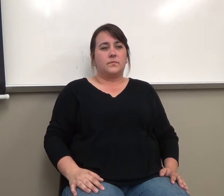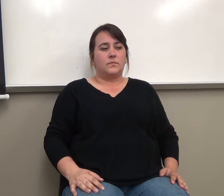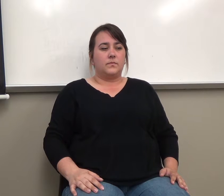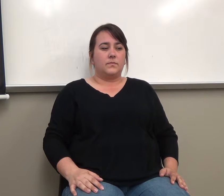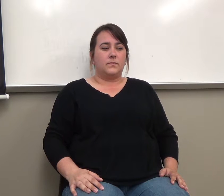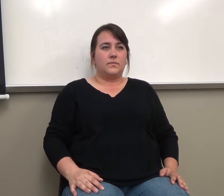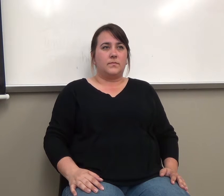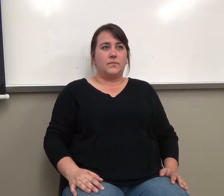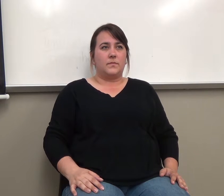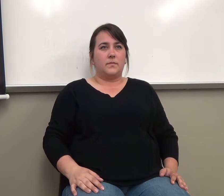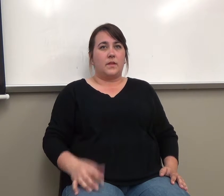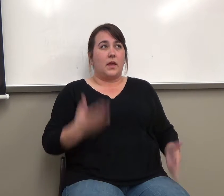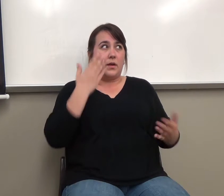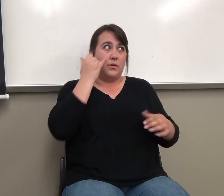I don't know if it's right, but I put